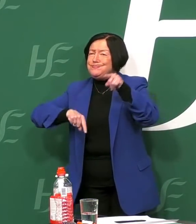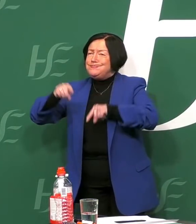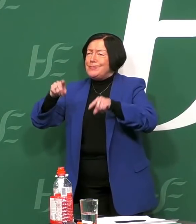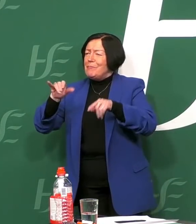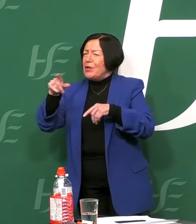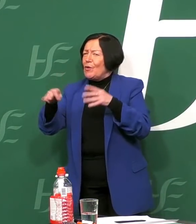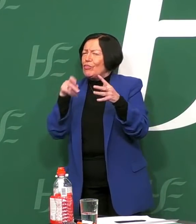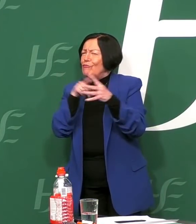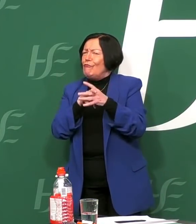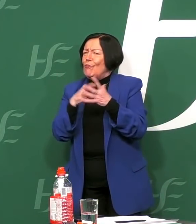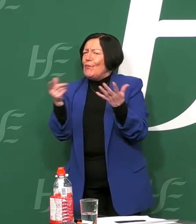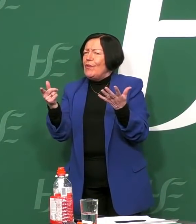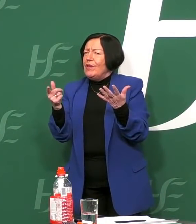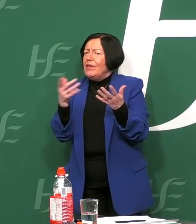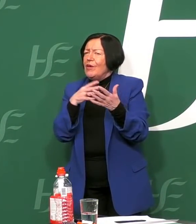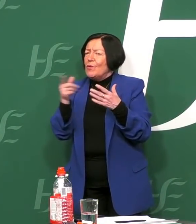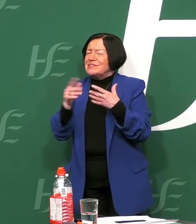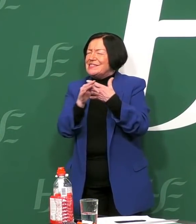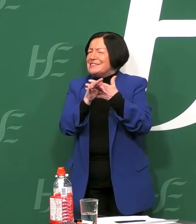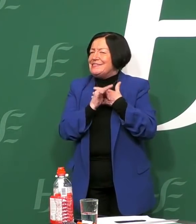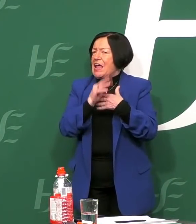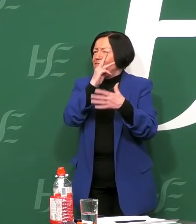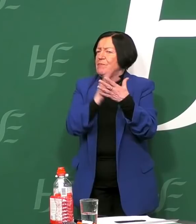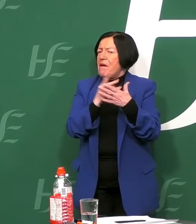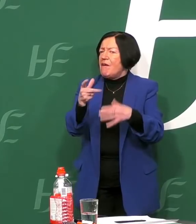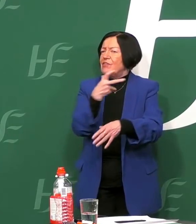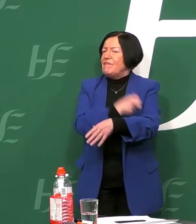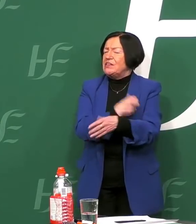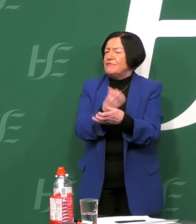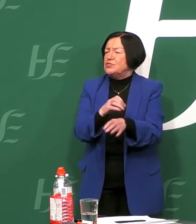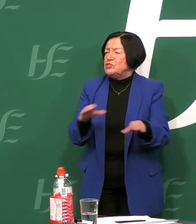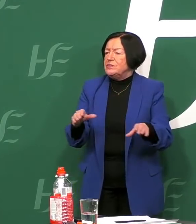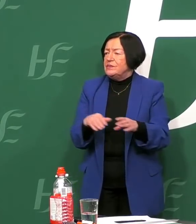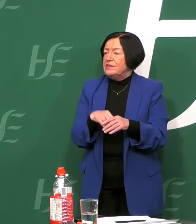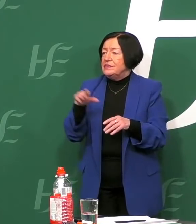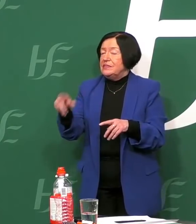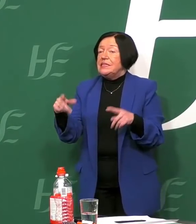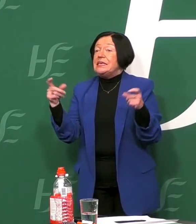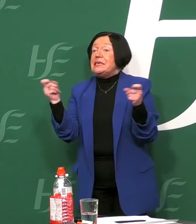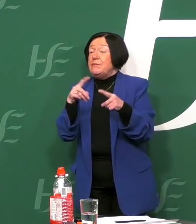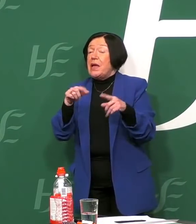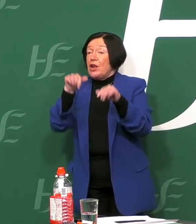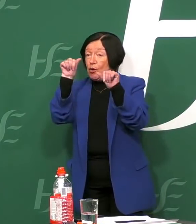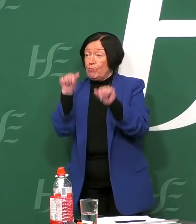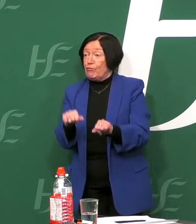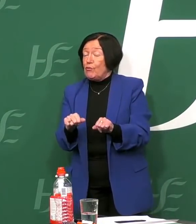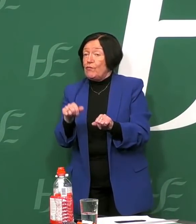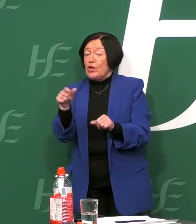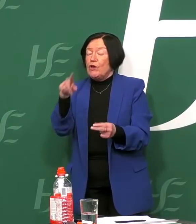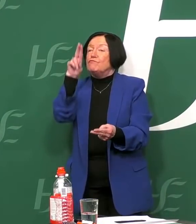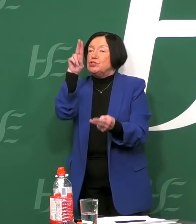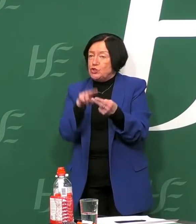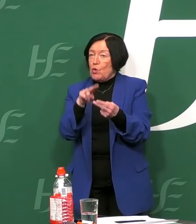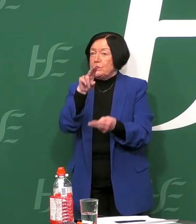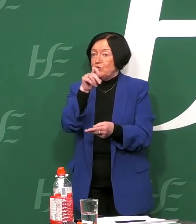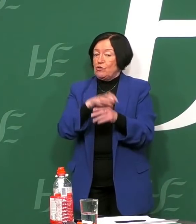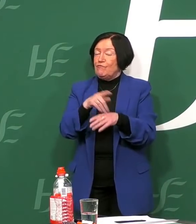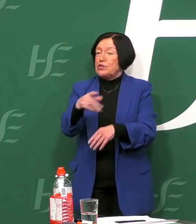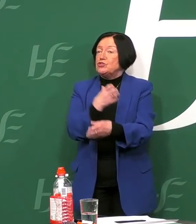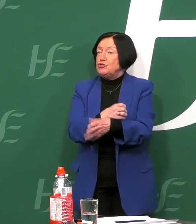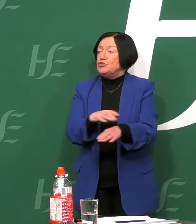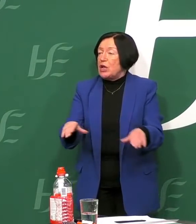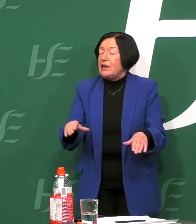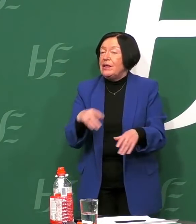go through that, the safety elements of the vaccine for children? You may have approved the vaccine at the reduced dose for children, and that's